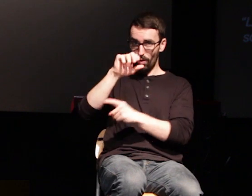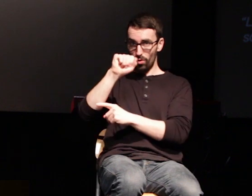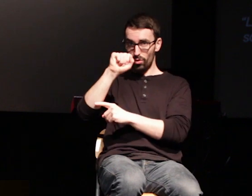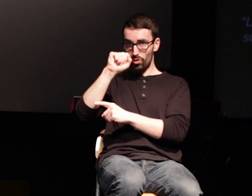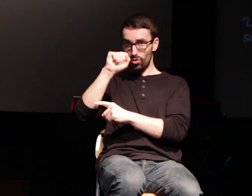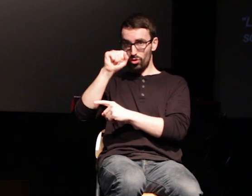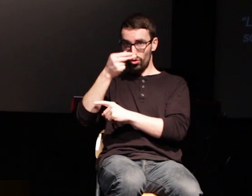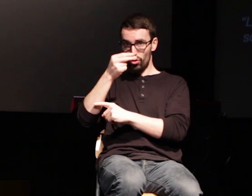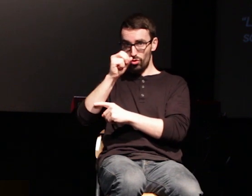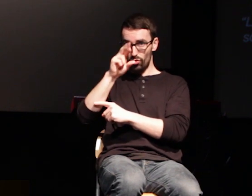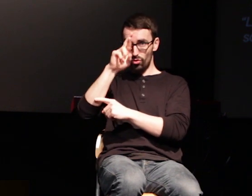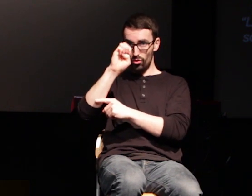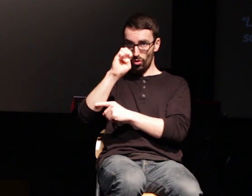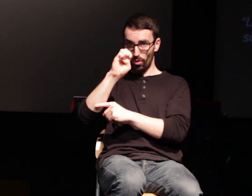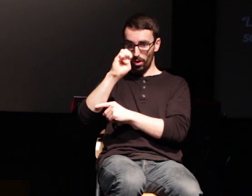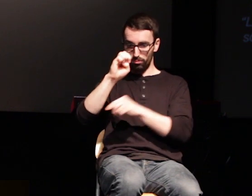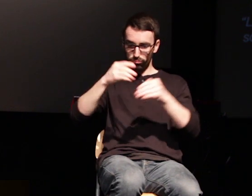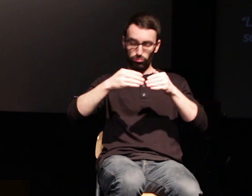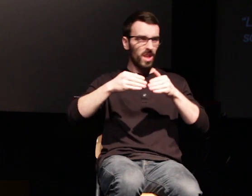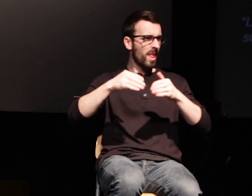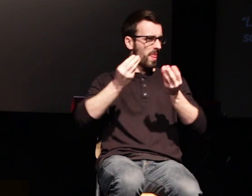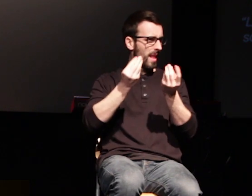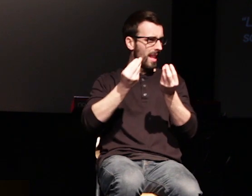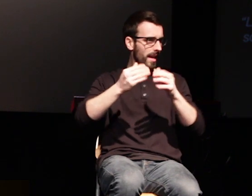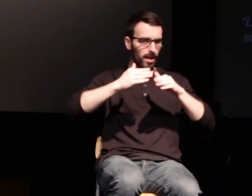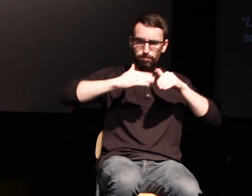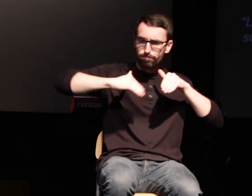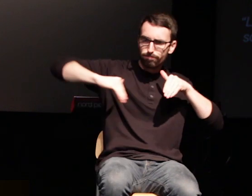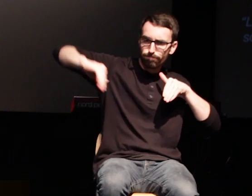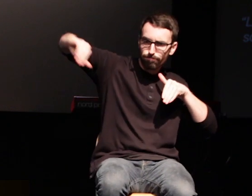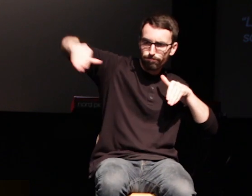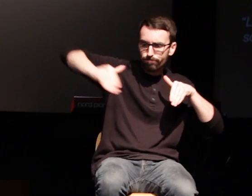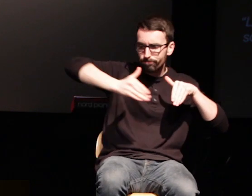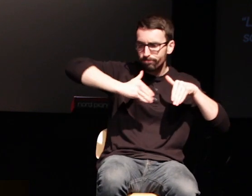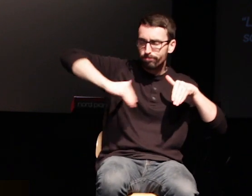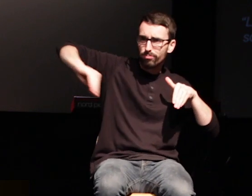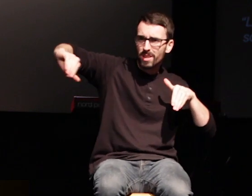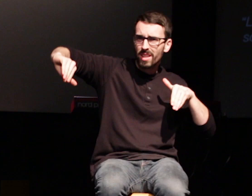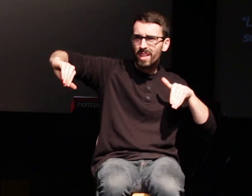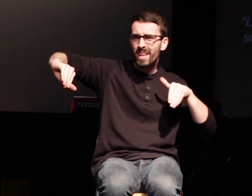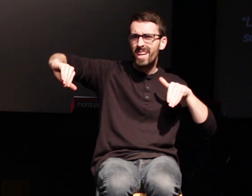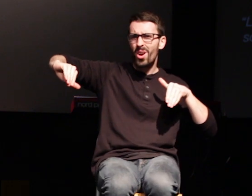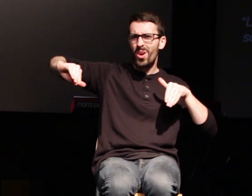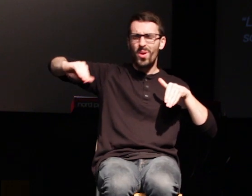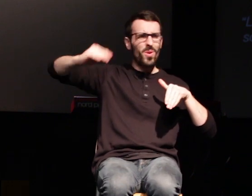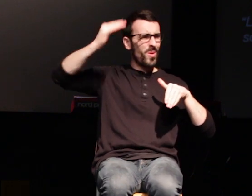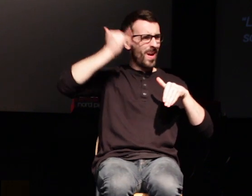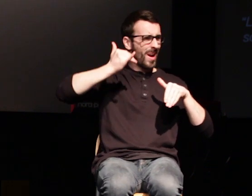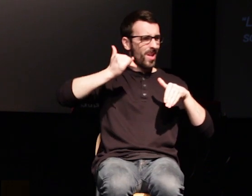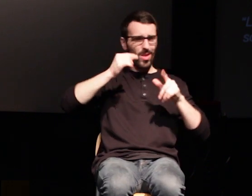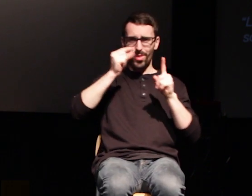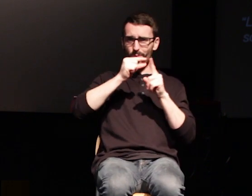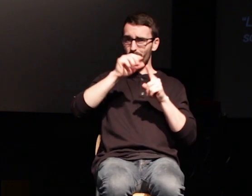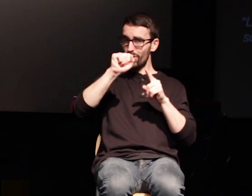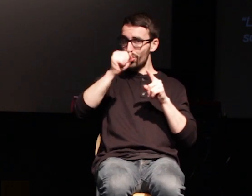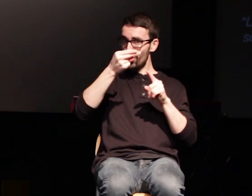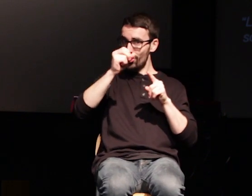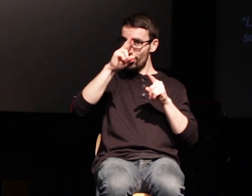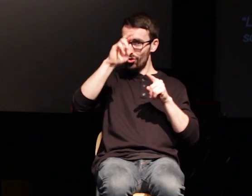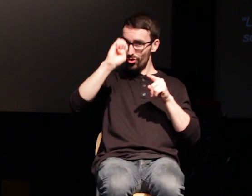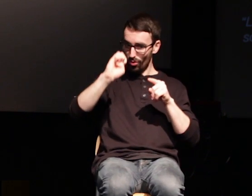He's letting us know, hey, we're diving into this a little bit deeper, and we're going a different direction because this word shore also means